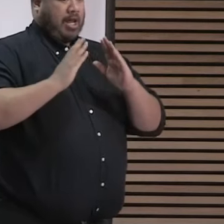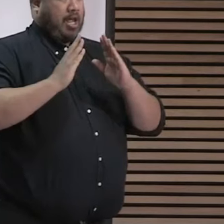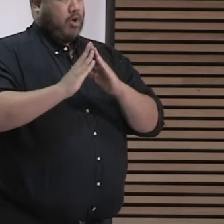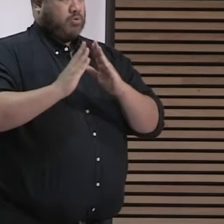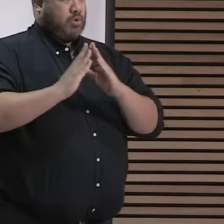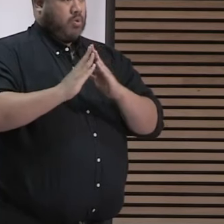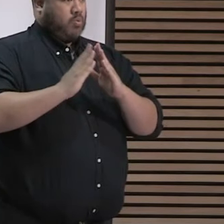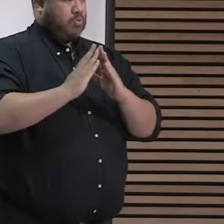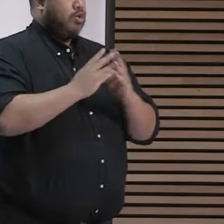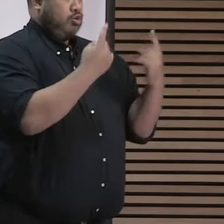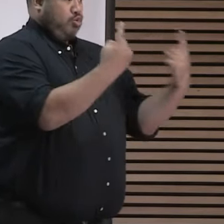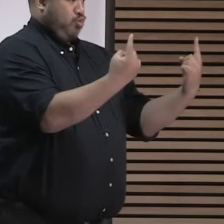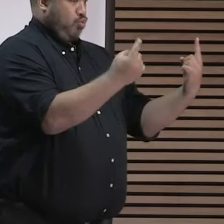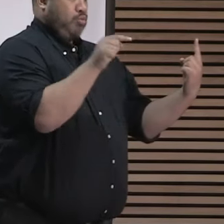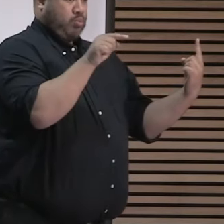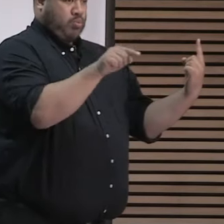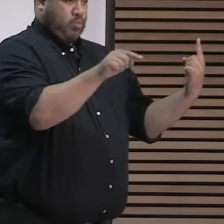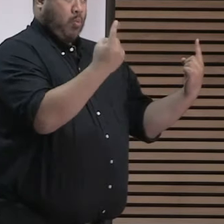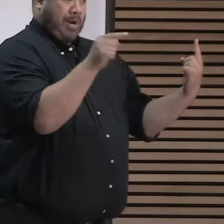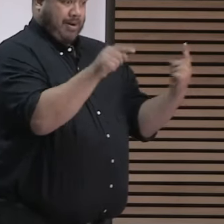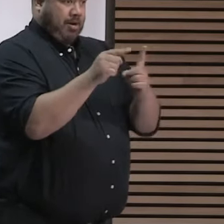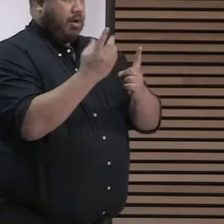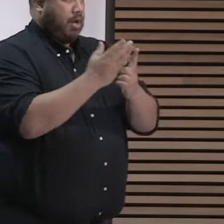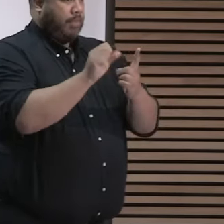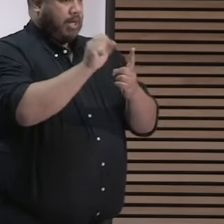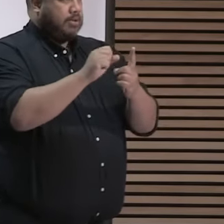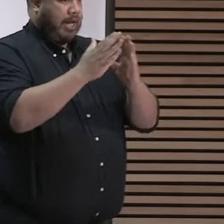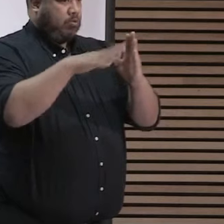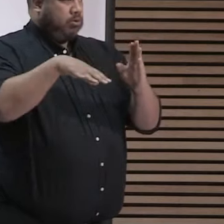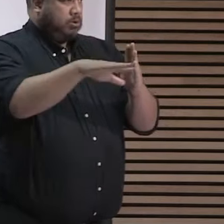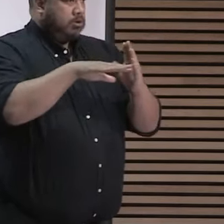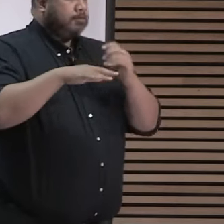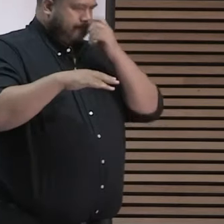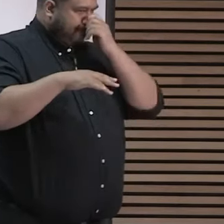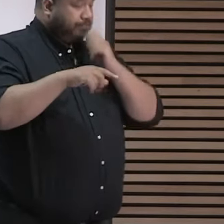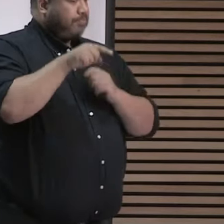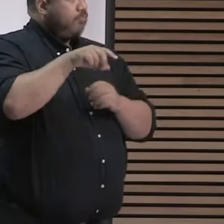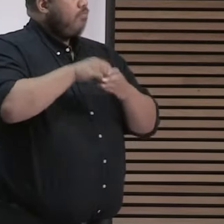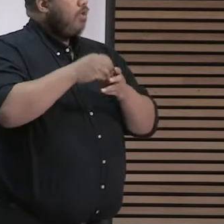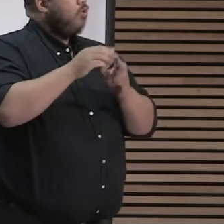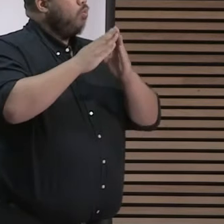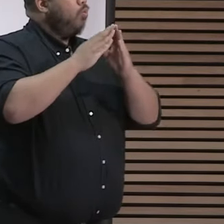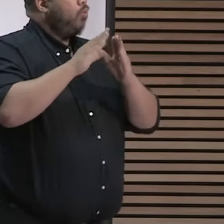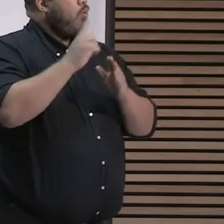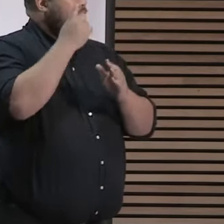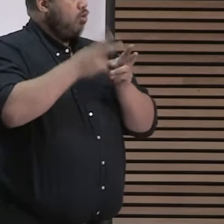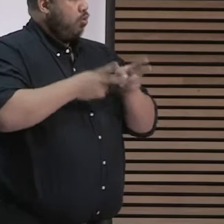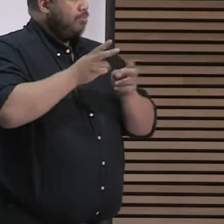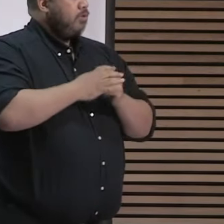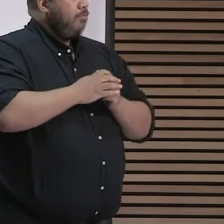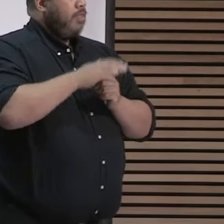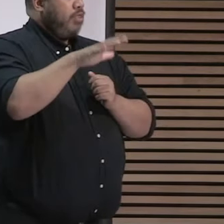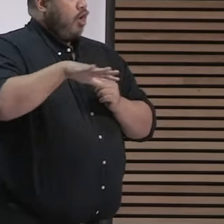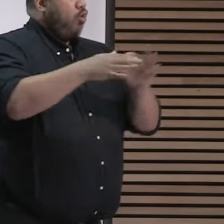one of the 2, and household contacts. One of those is the person currently in Auckland Hospital, and they have all now been linked